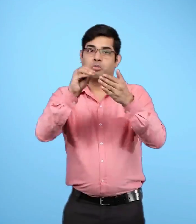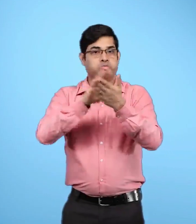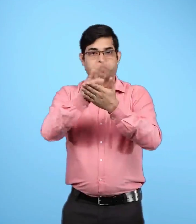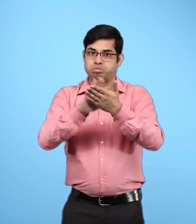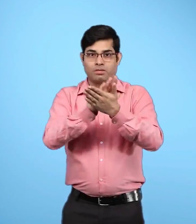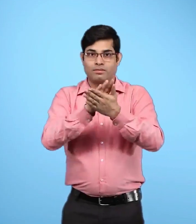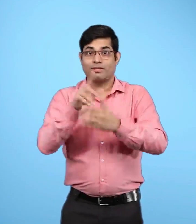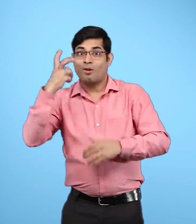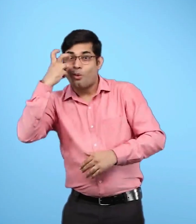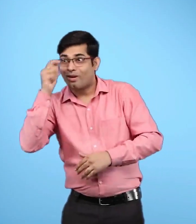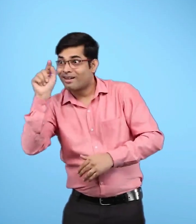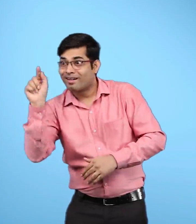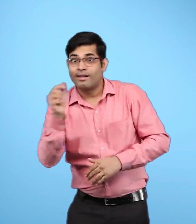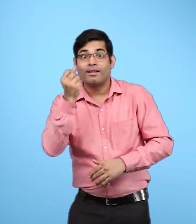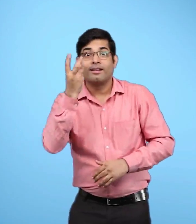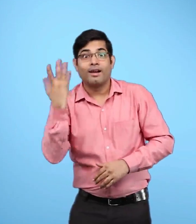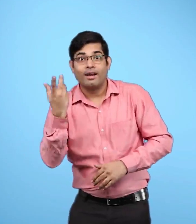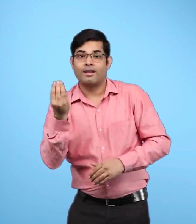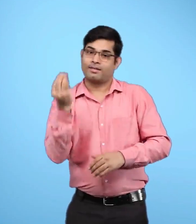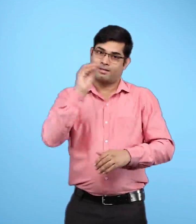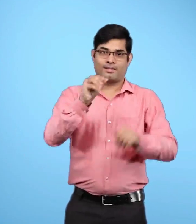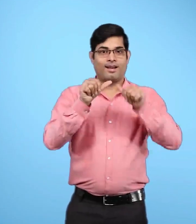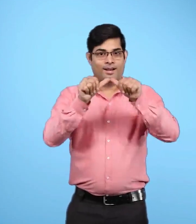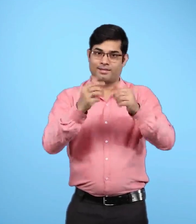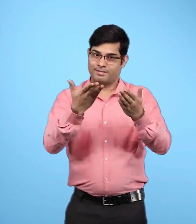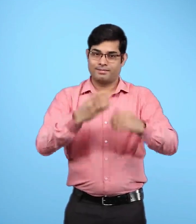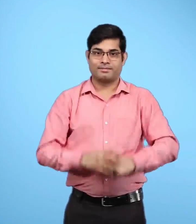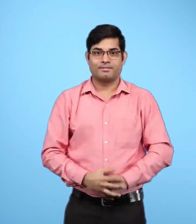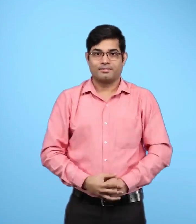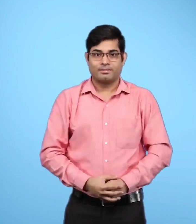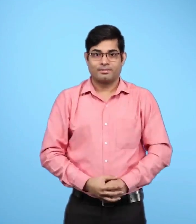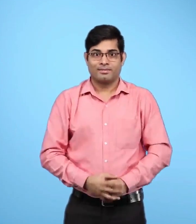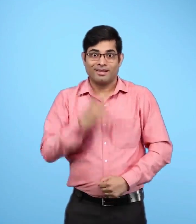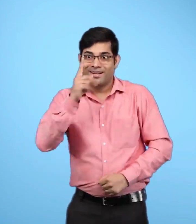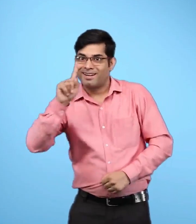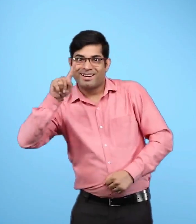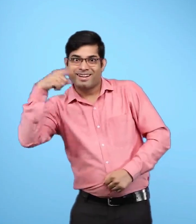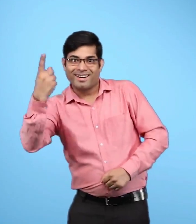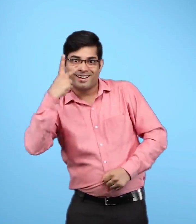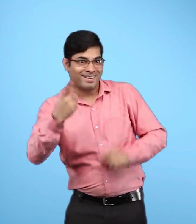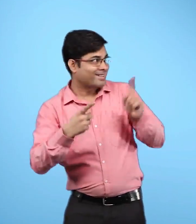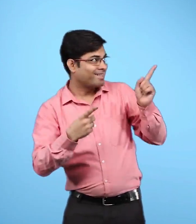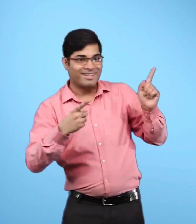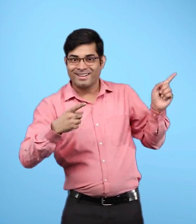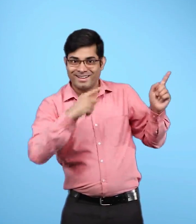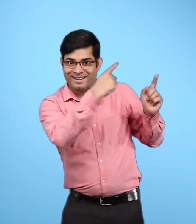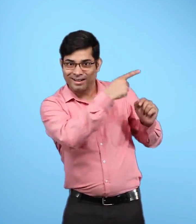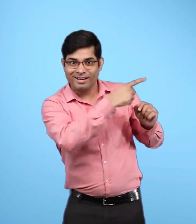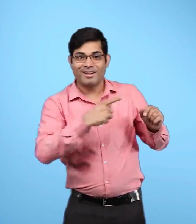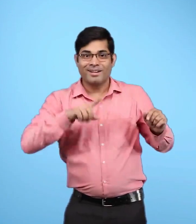Column 2 has empty space for writing number of fruits. On the right side there is a picture of a parrot